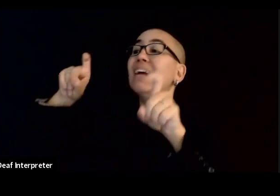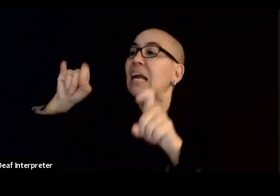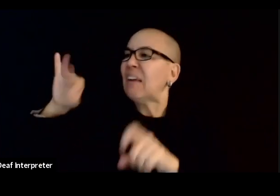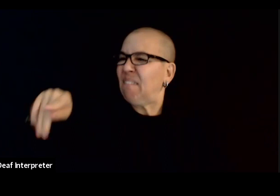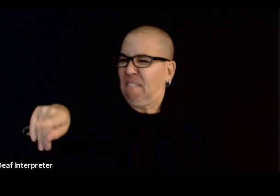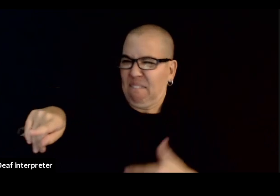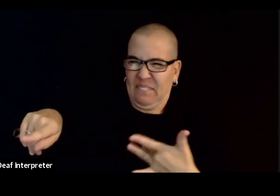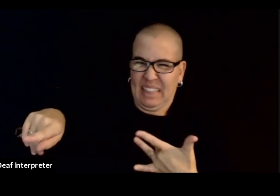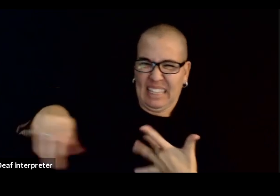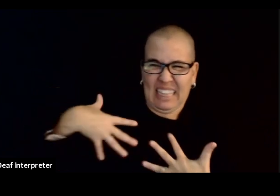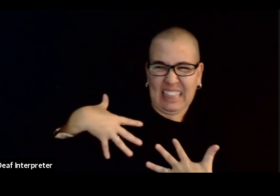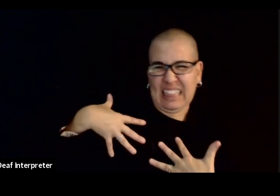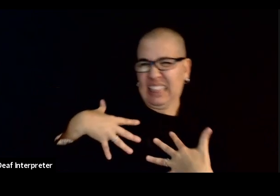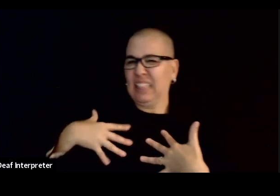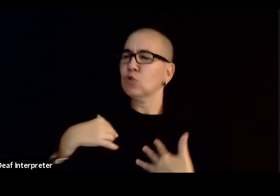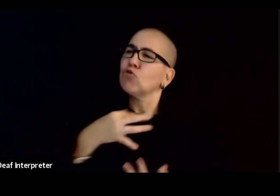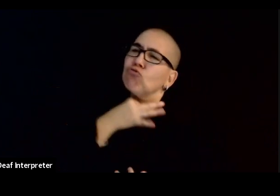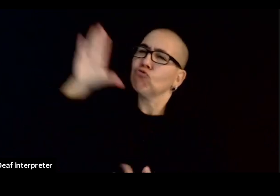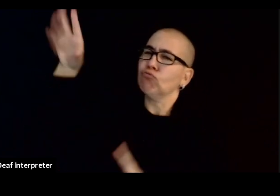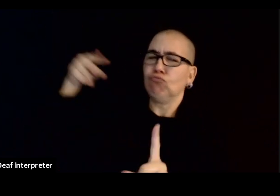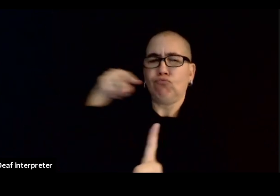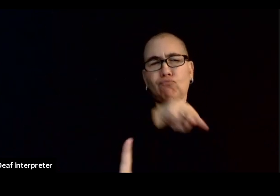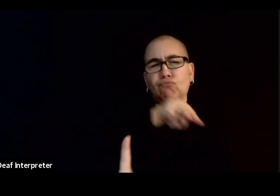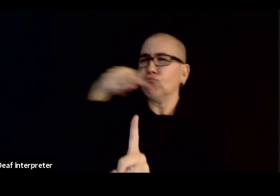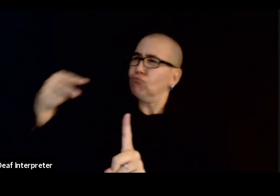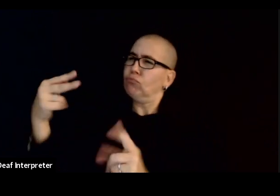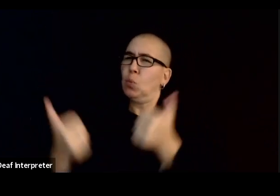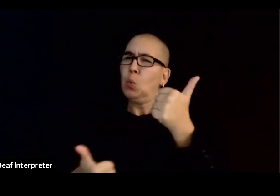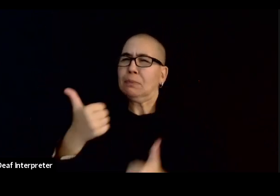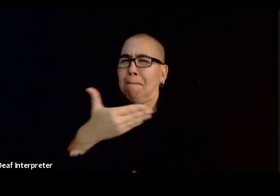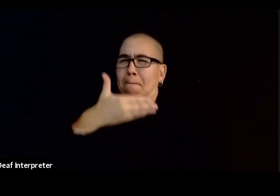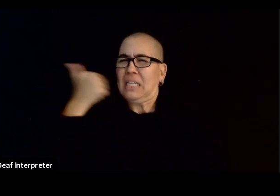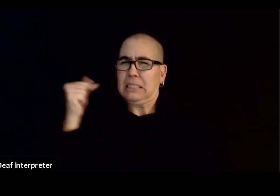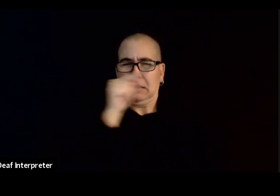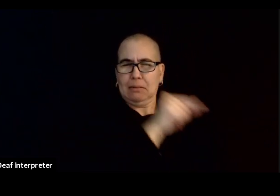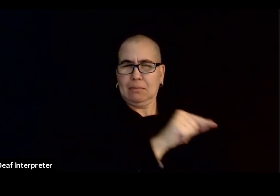why you think maybe one is right for one campus and not another.